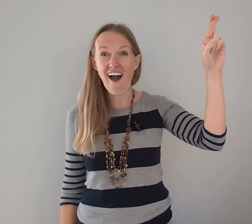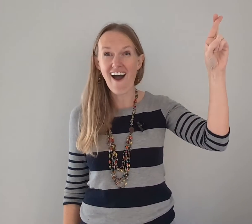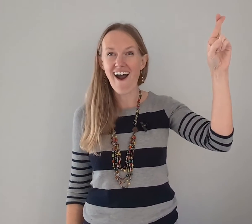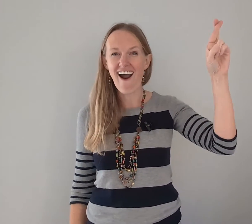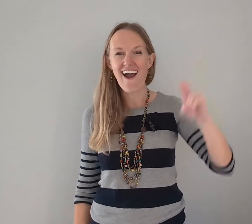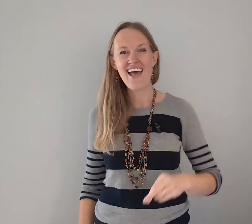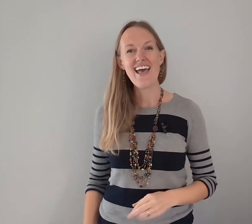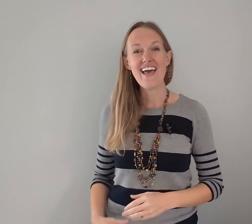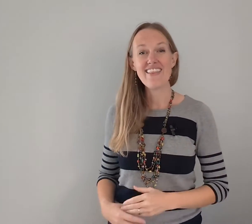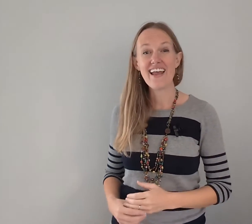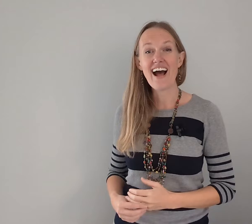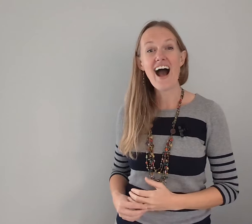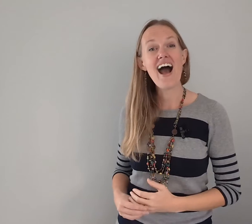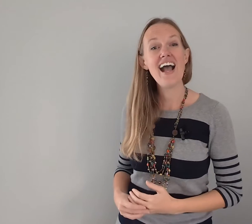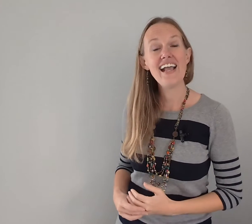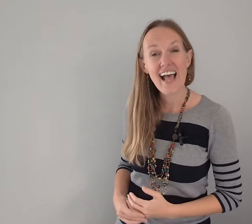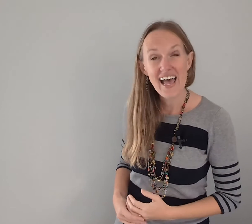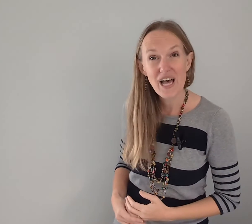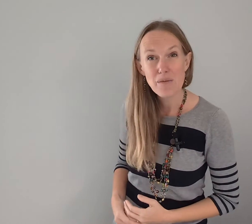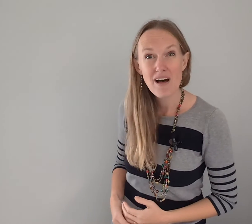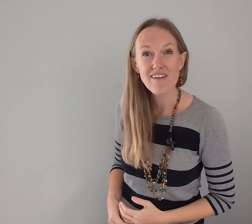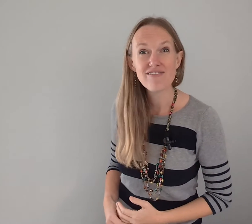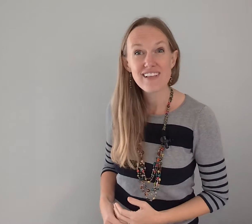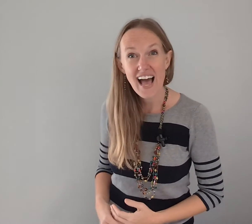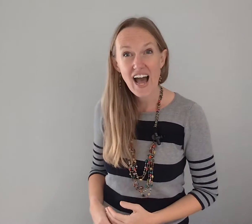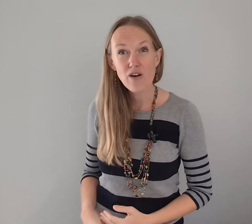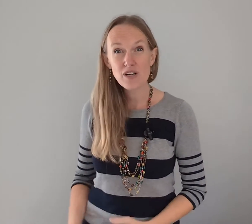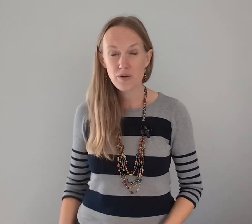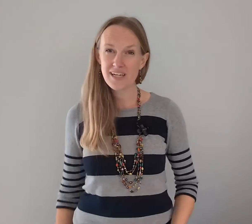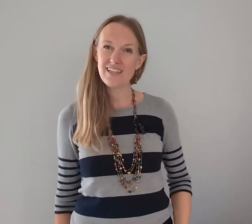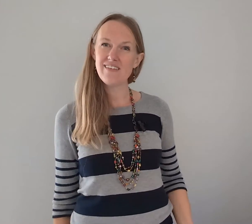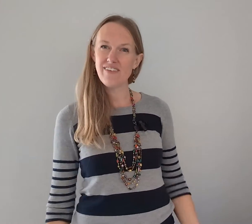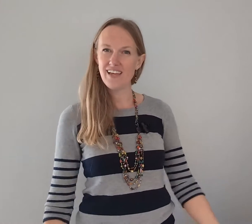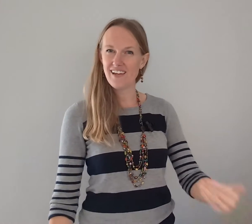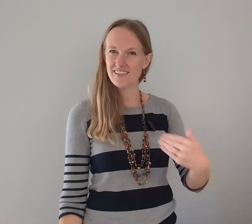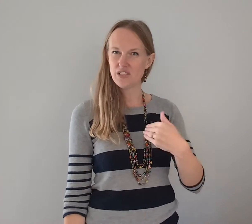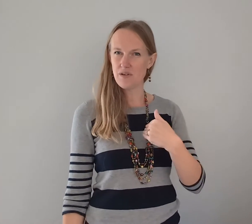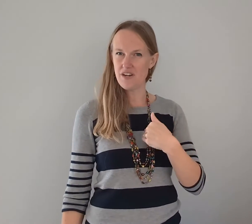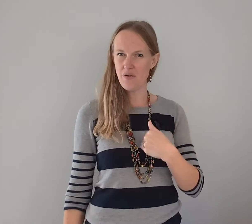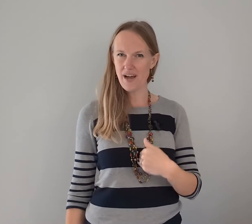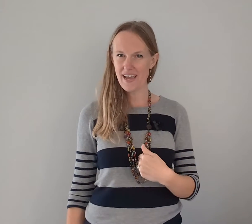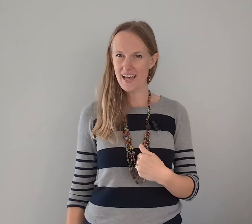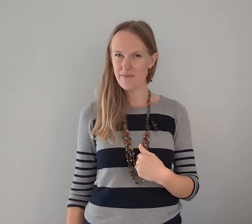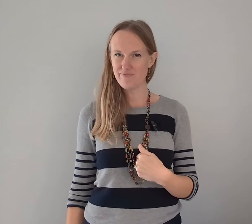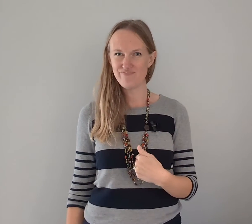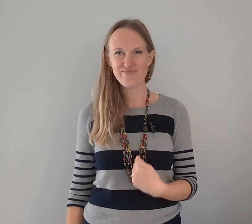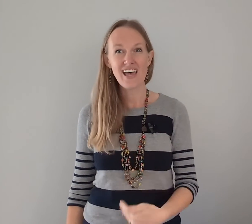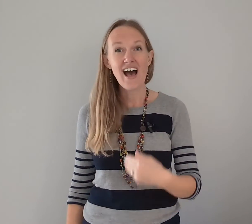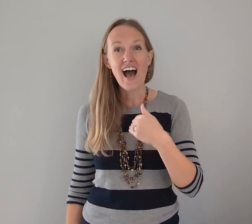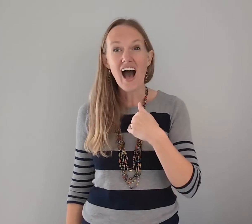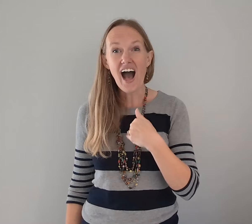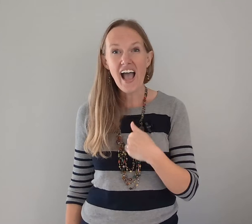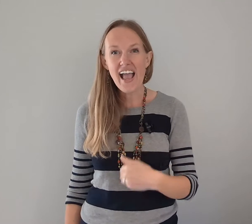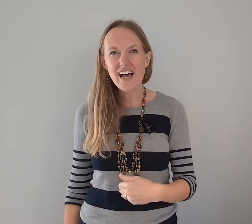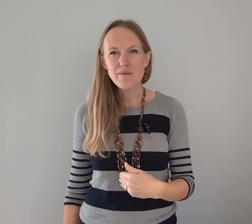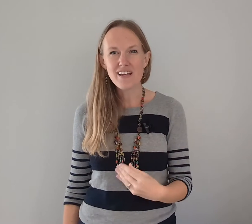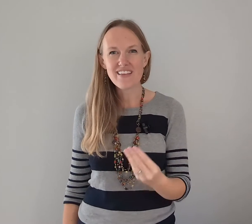are. And then I am a flower quickly fading. So we know I am, and then